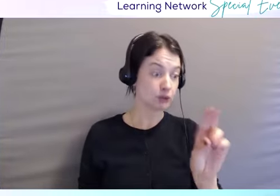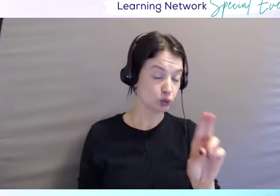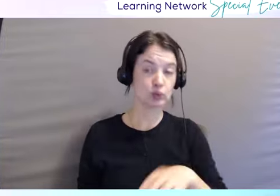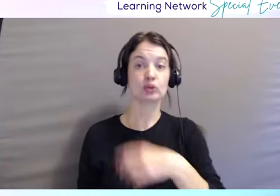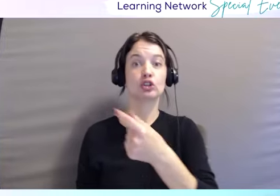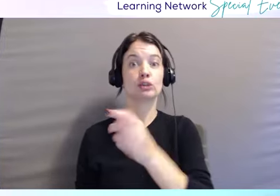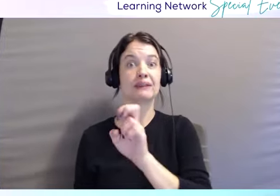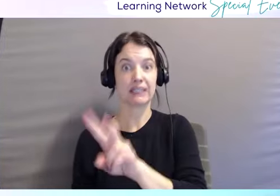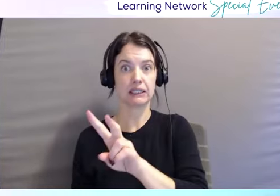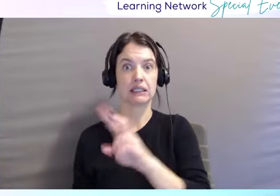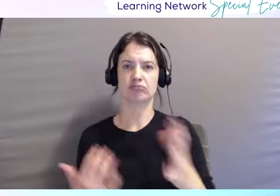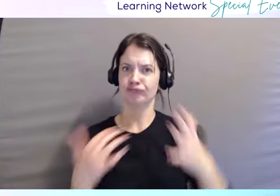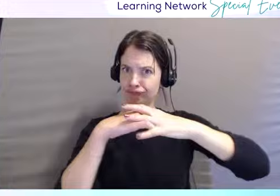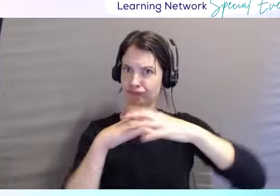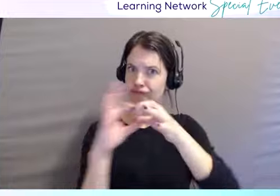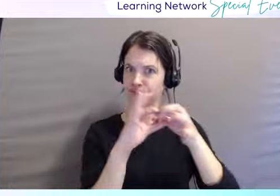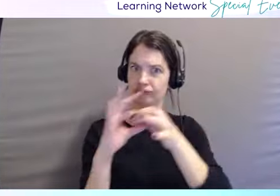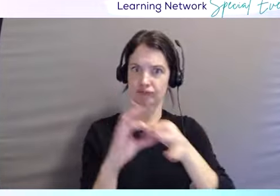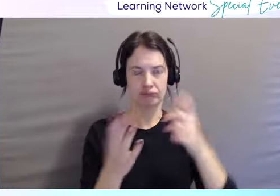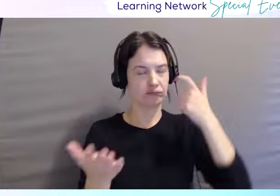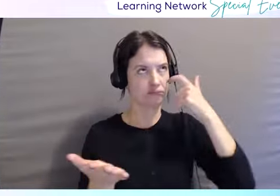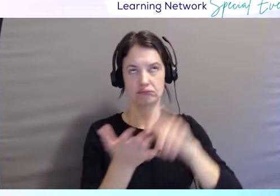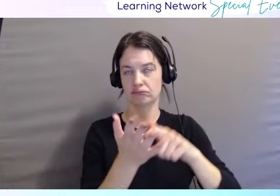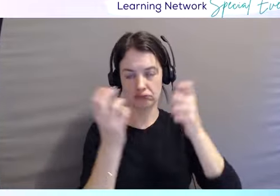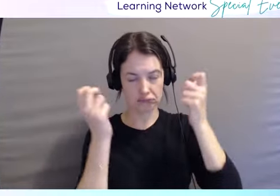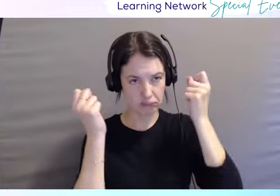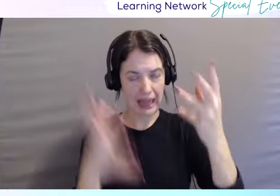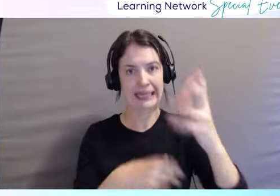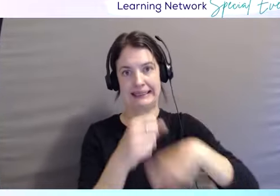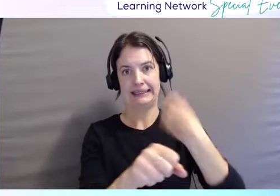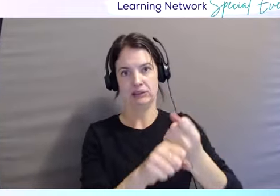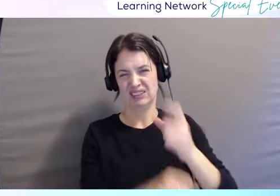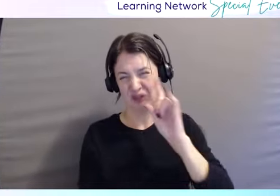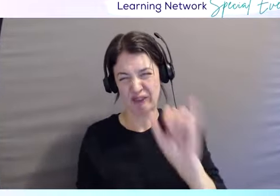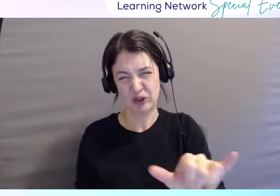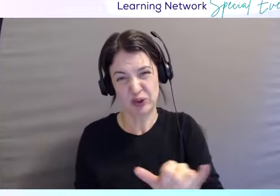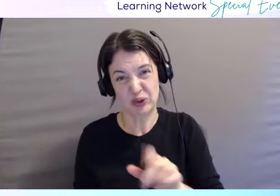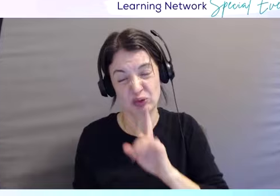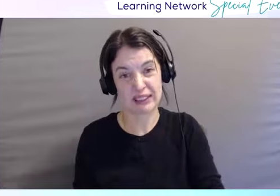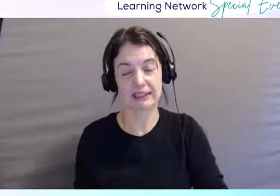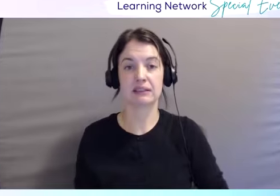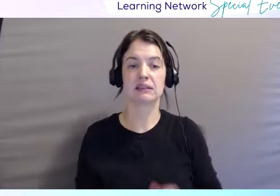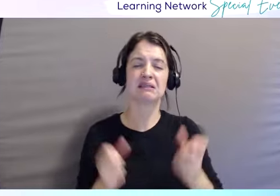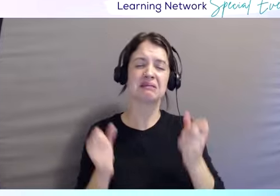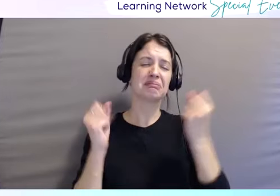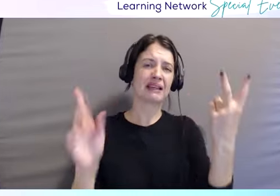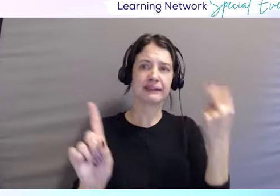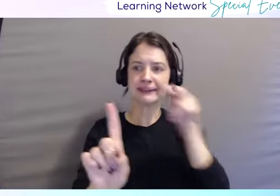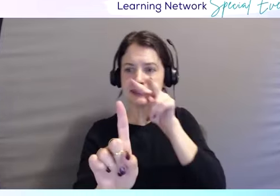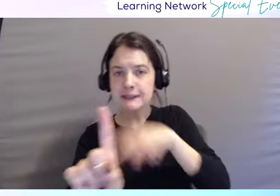noticed forever, really. And a variety of theories and observations and relationships and